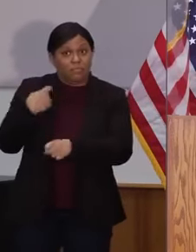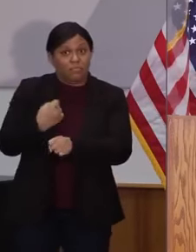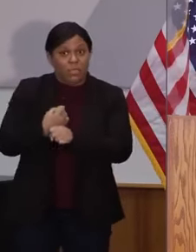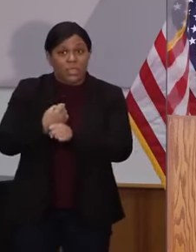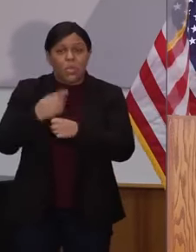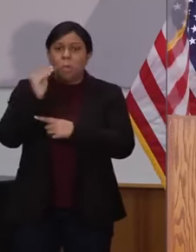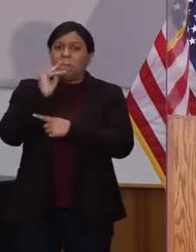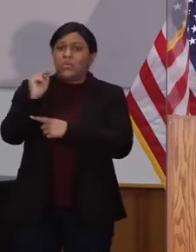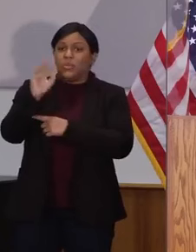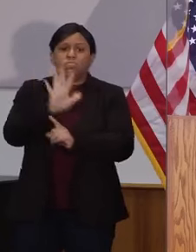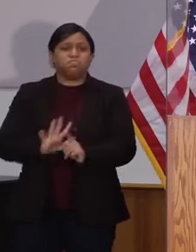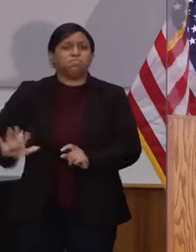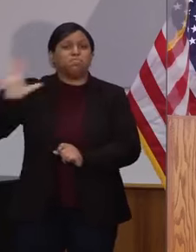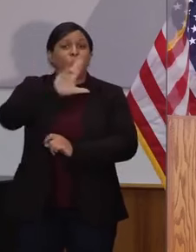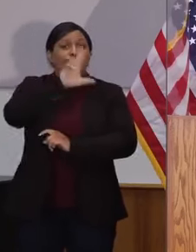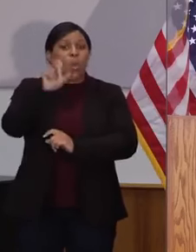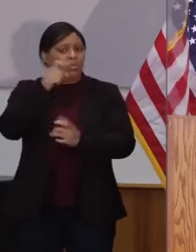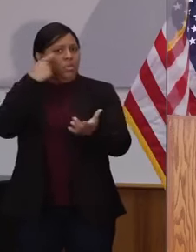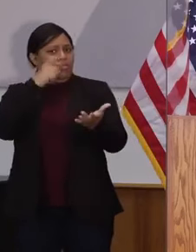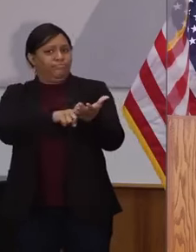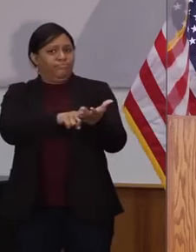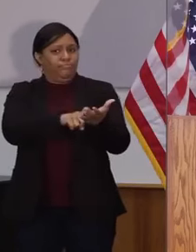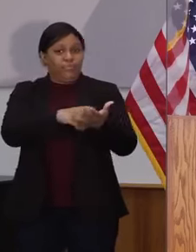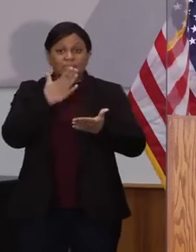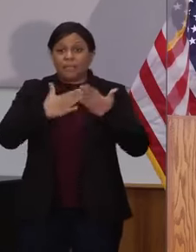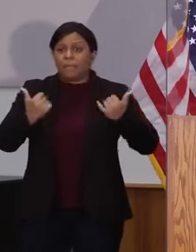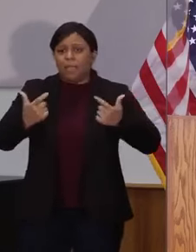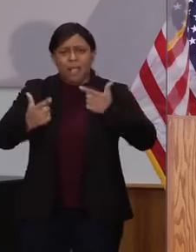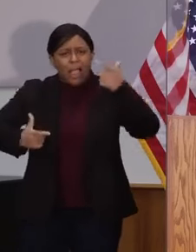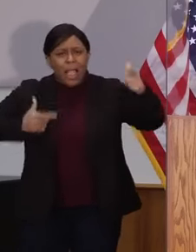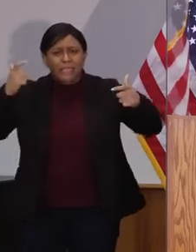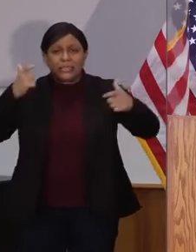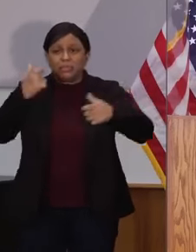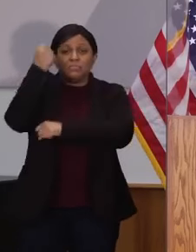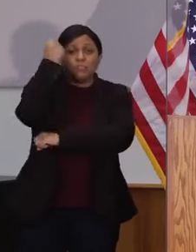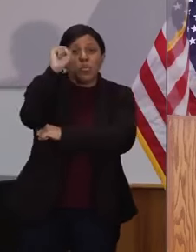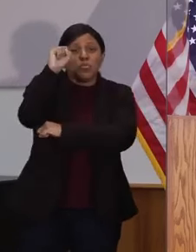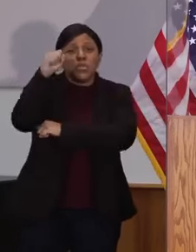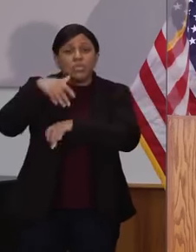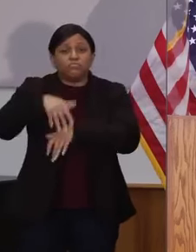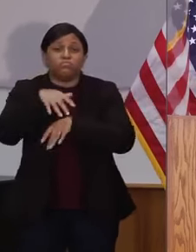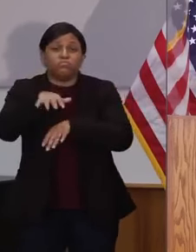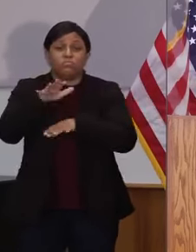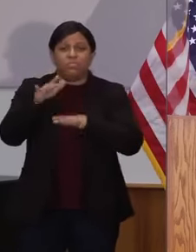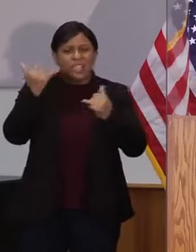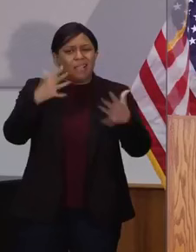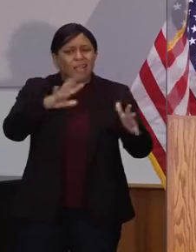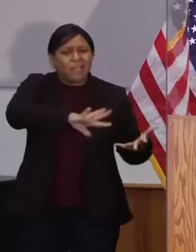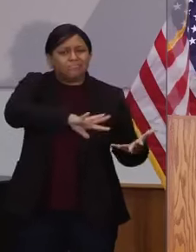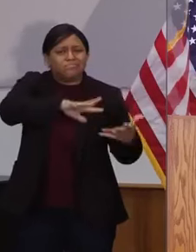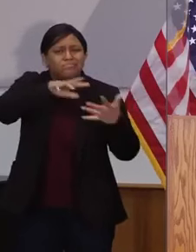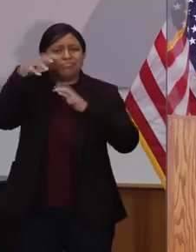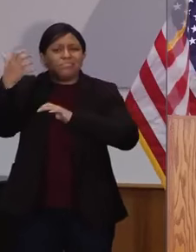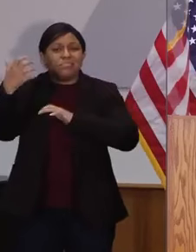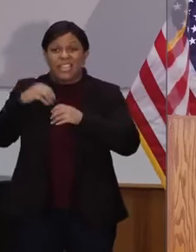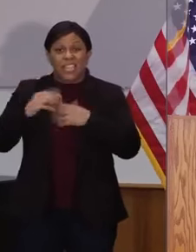nation witnessed some of the largest protests and civil unrest in our nation's history. Some